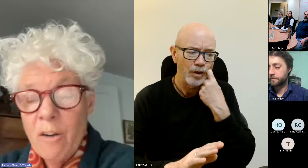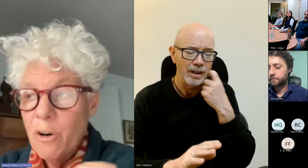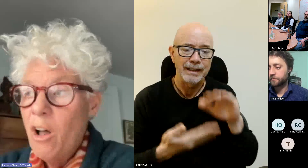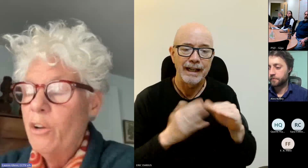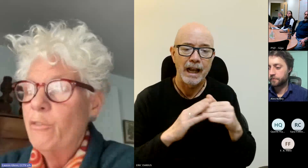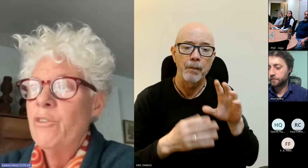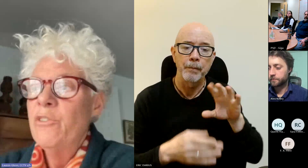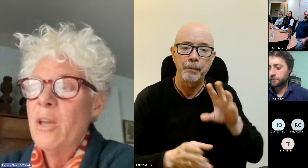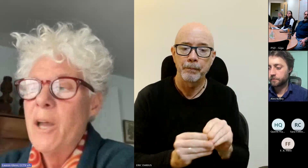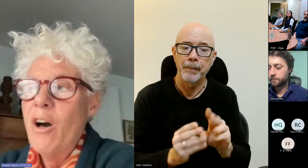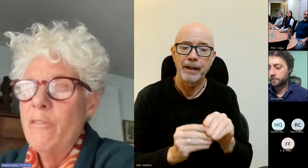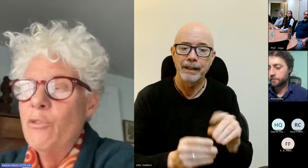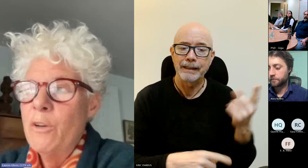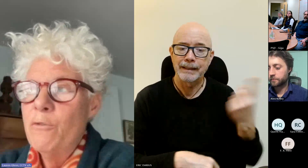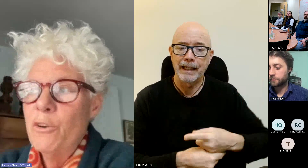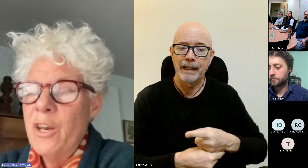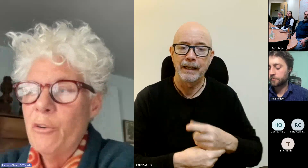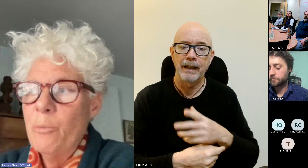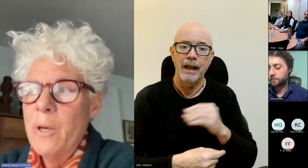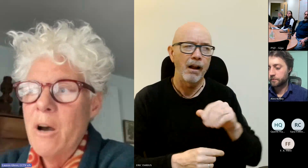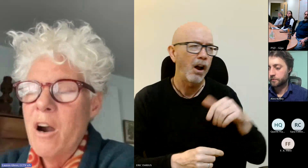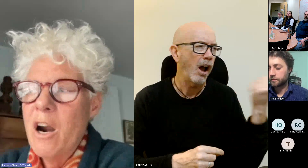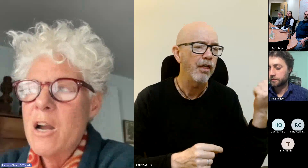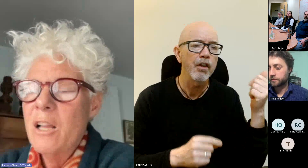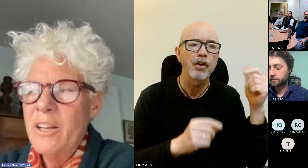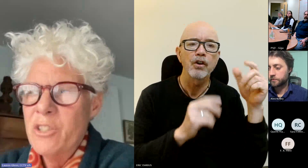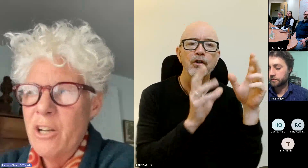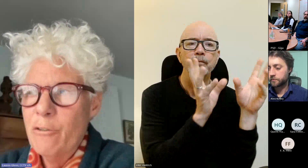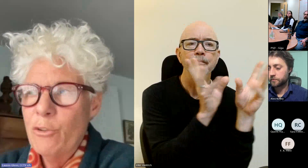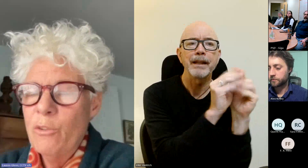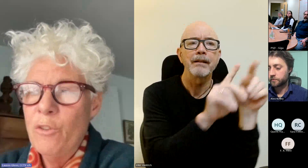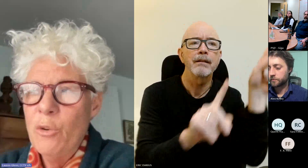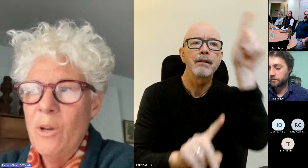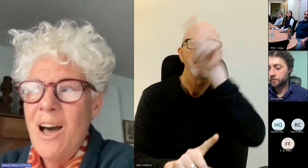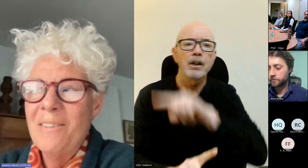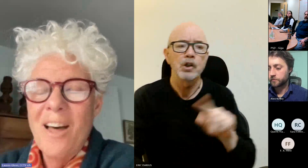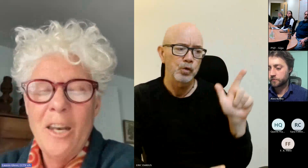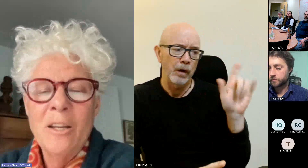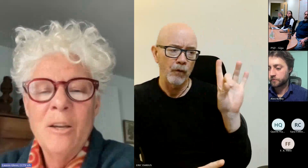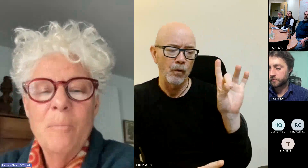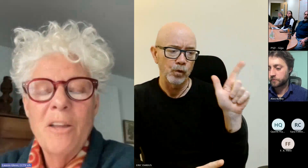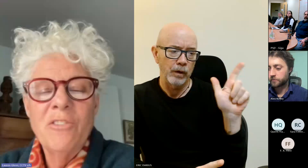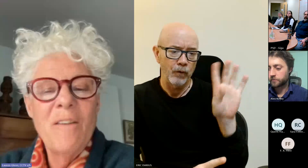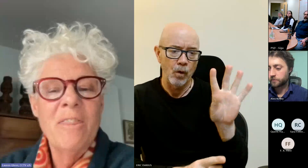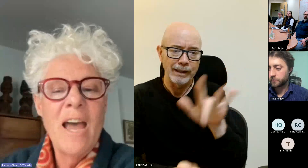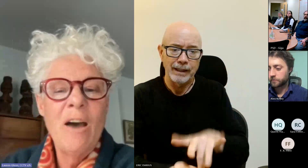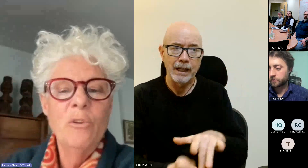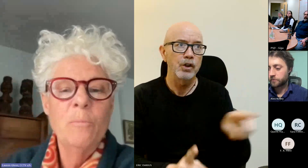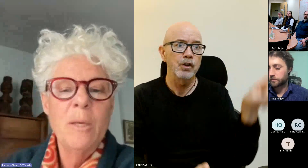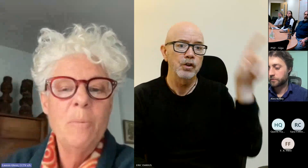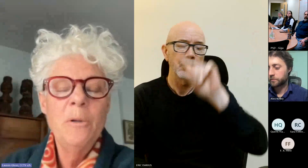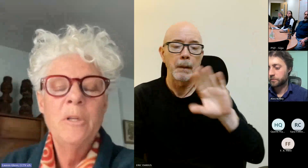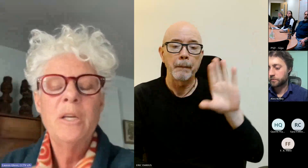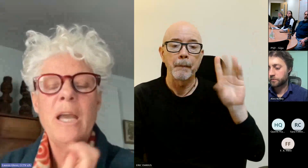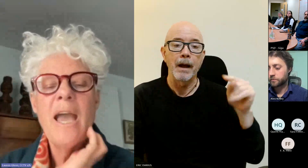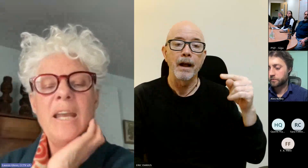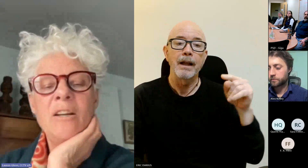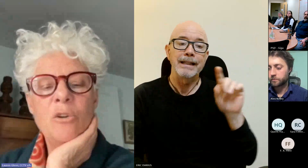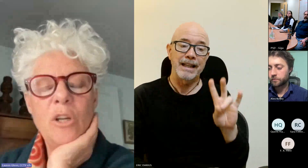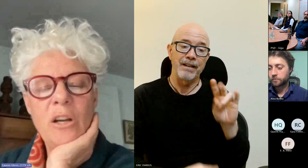forums were covered all over the state by all the 24 centers, but our election coverage was viewed online by 7,000